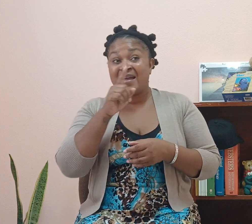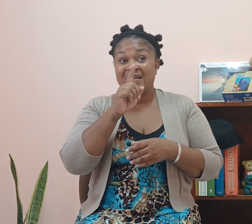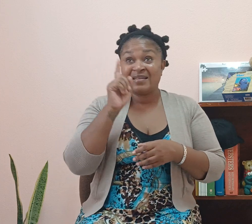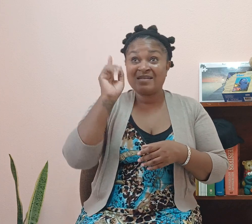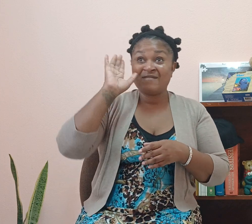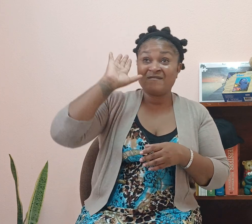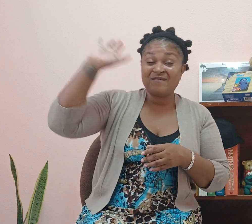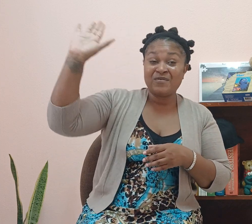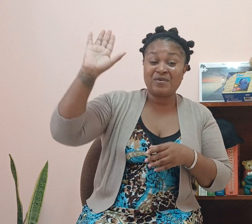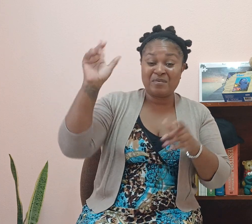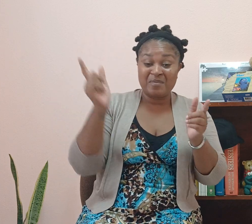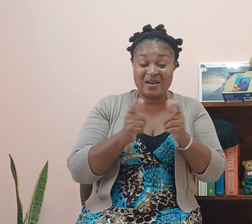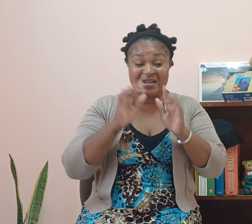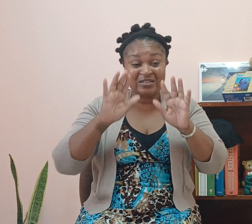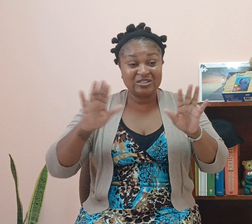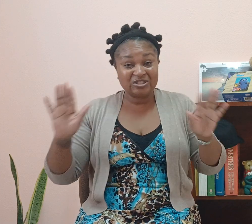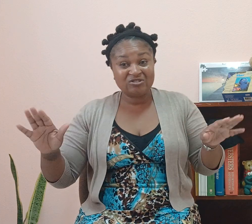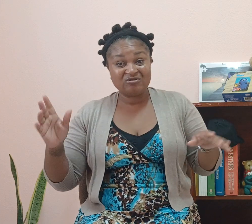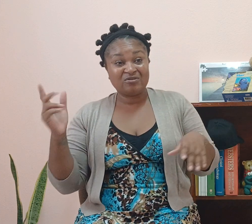children must be holy too.